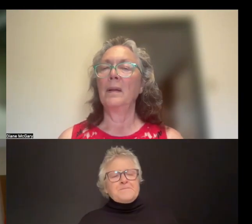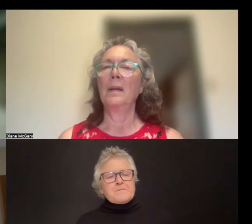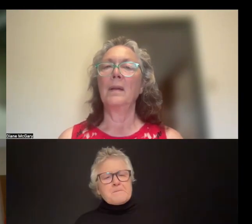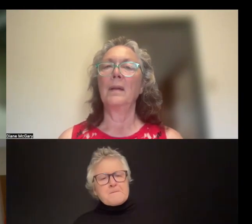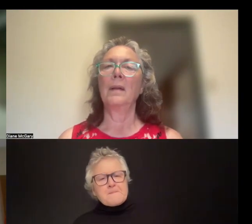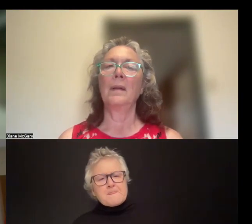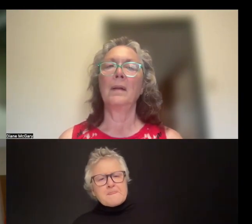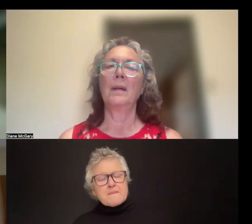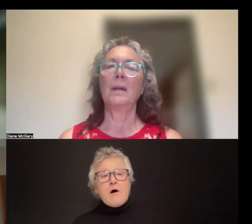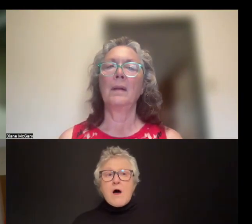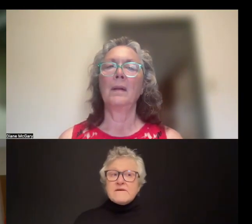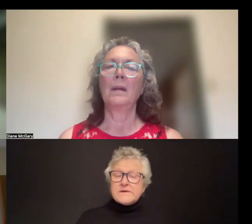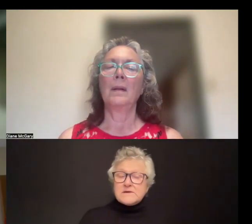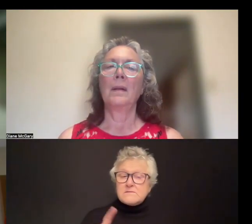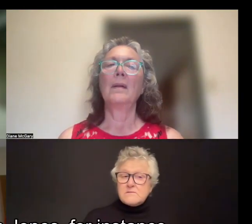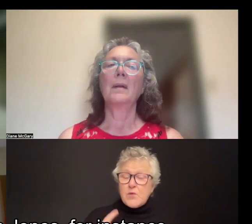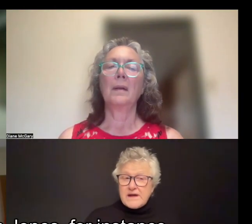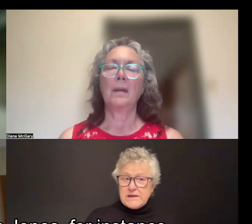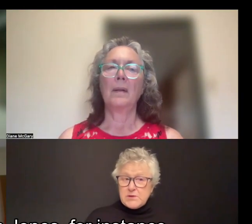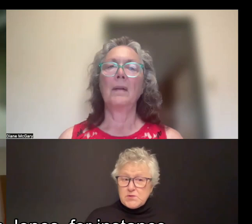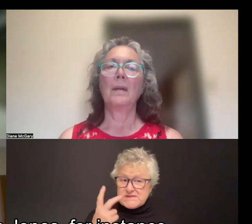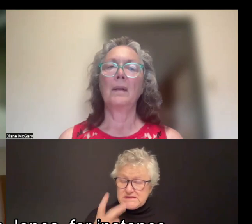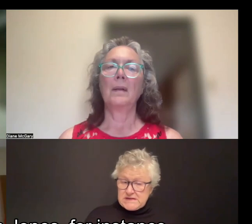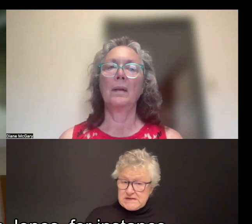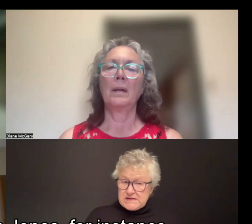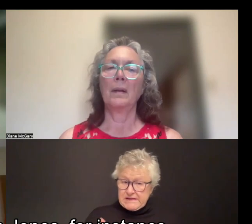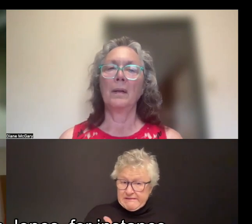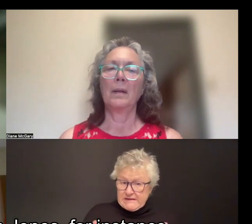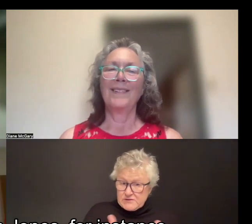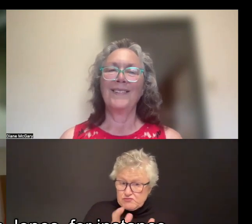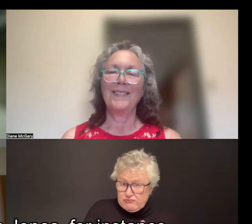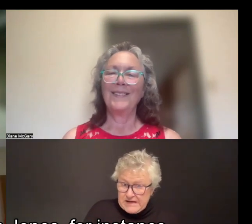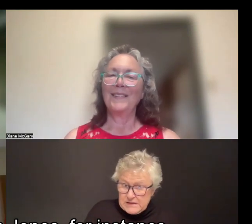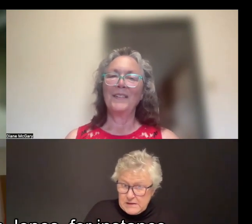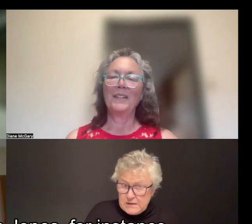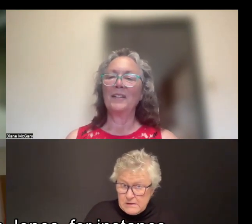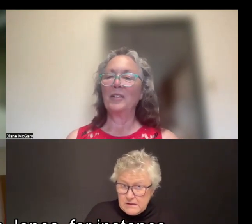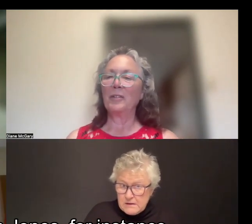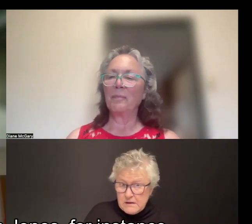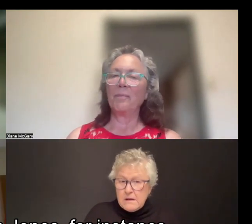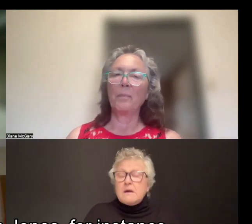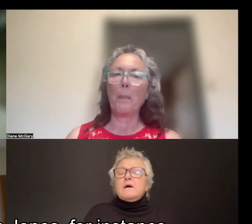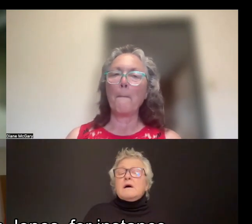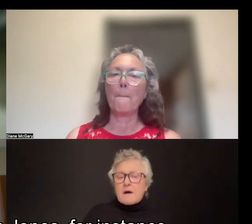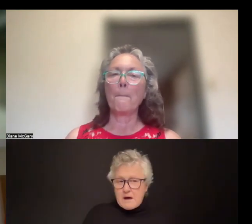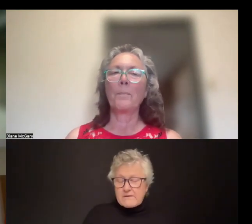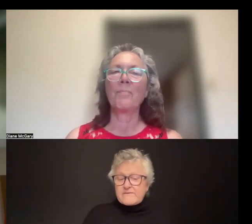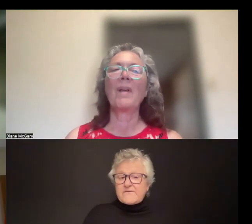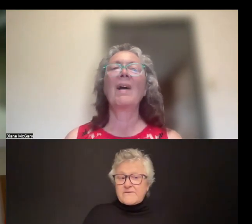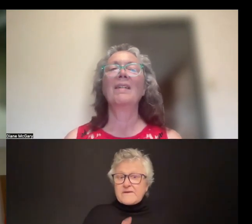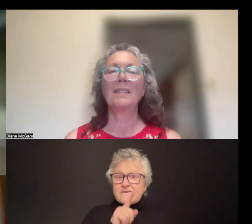have these long subtitles. So the story of Tom Jones, for instance, the subtitle of Tom Jones is A